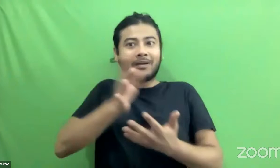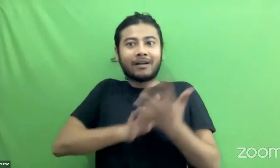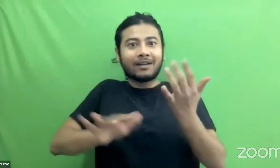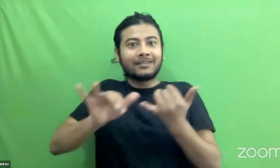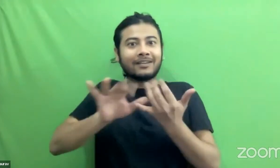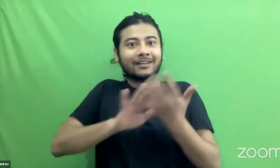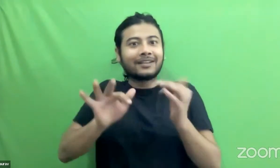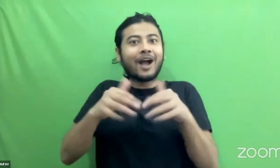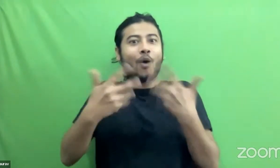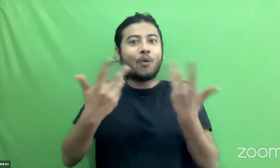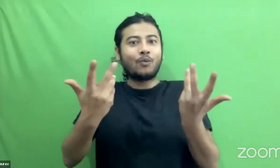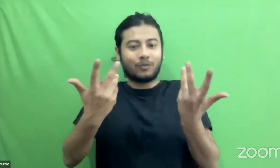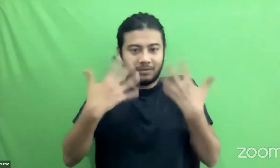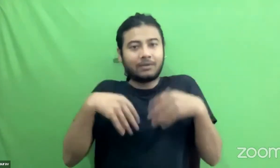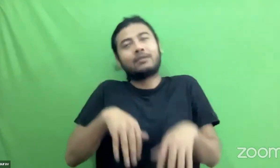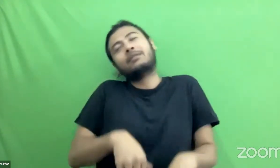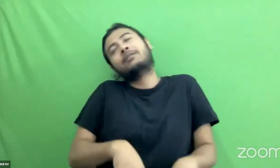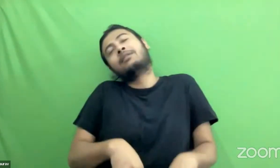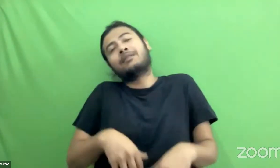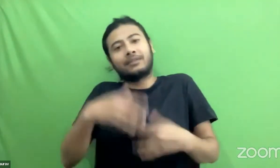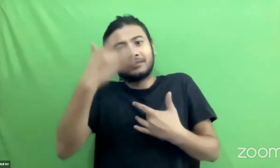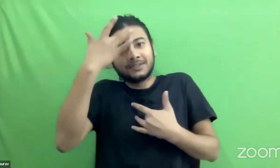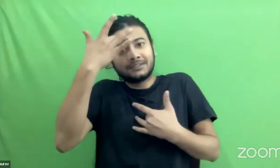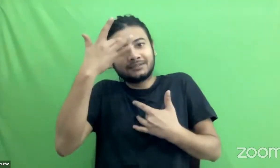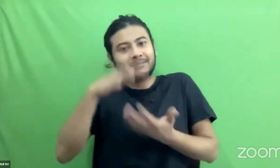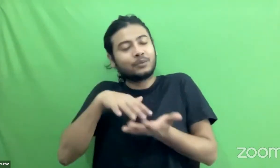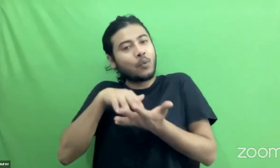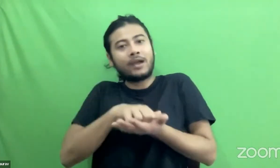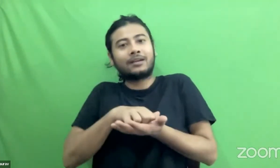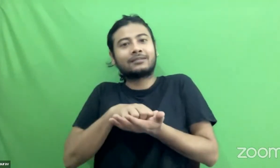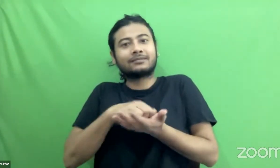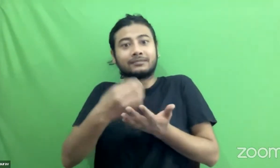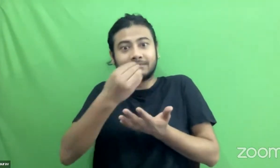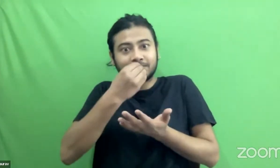You won't have strength to do japa if you won't eat.